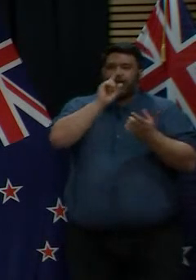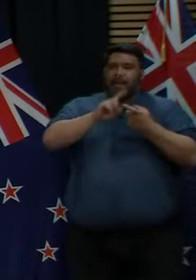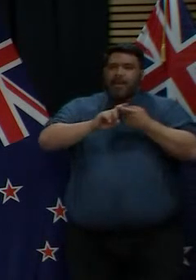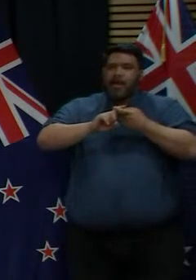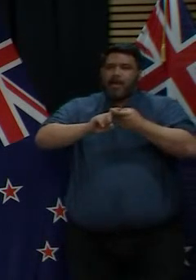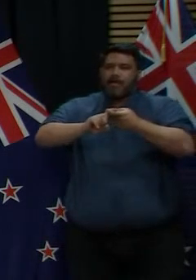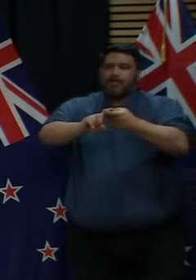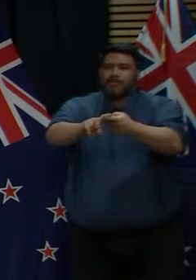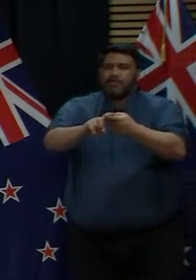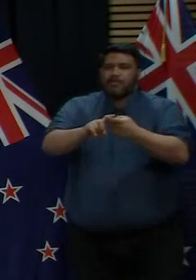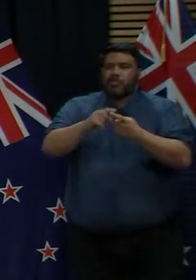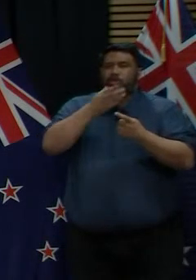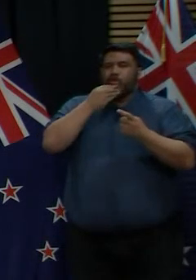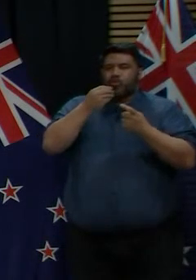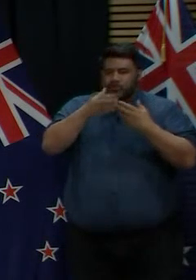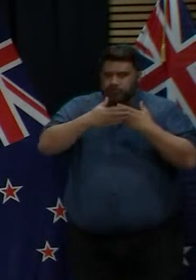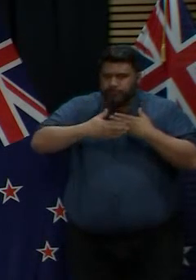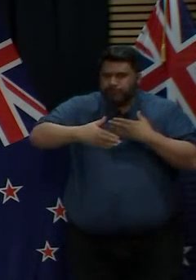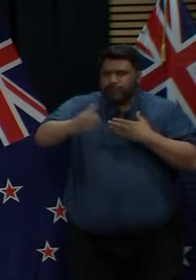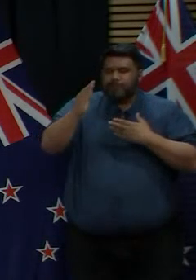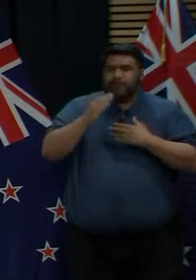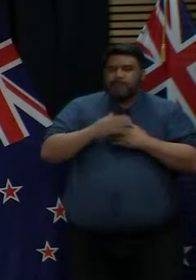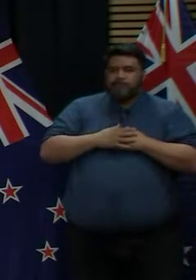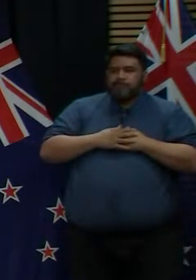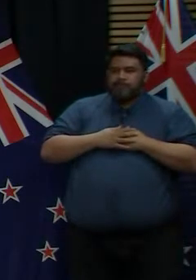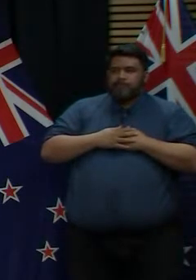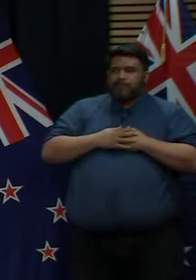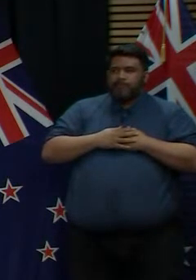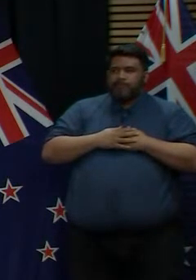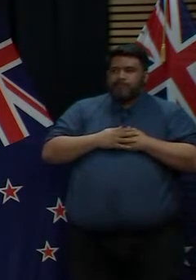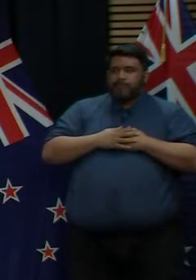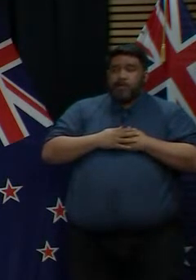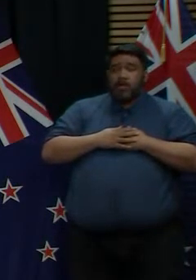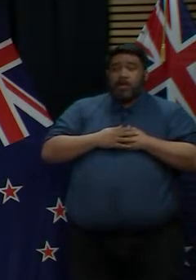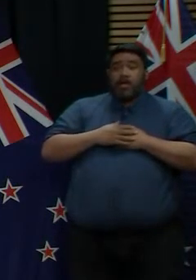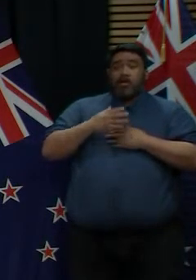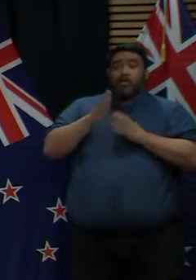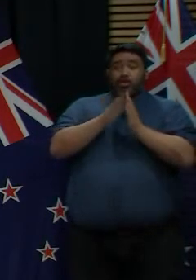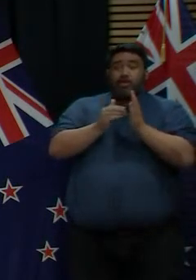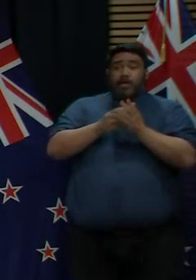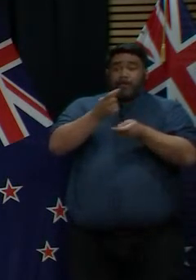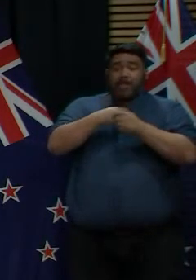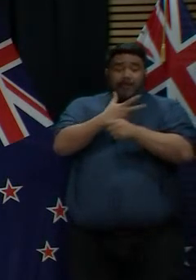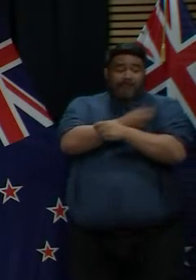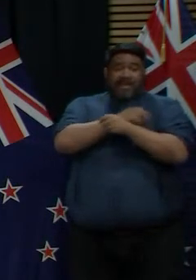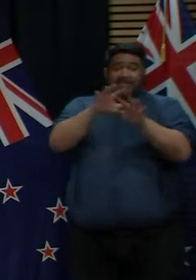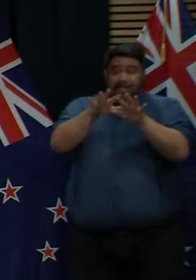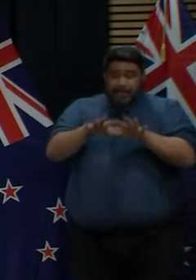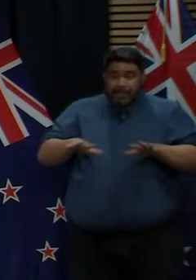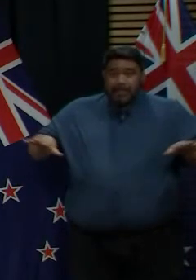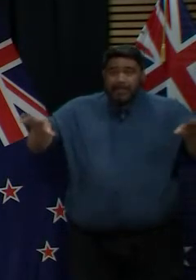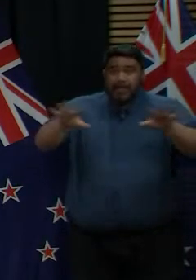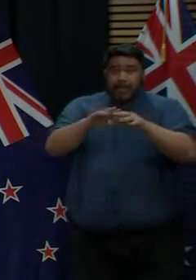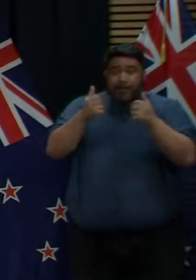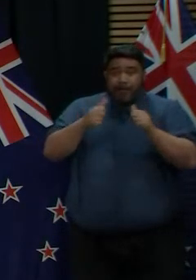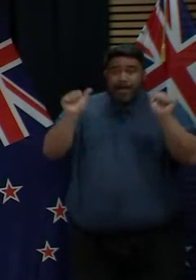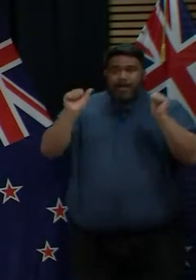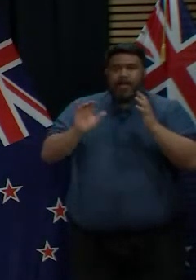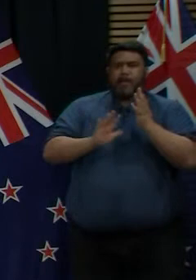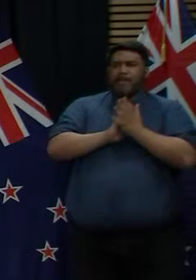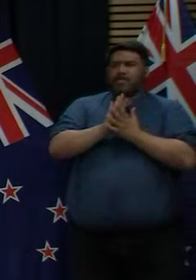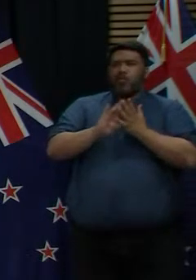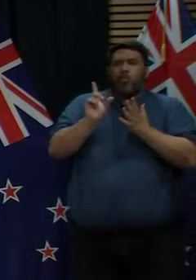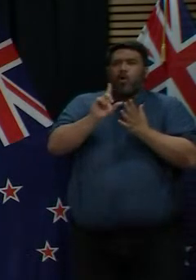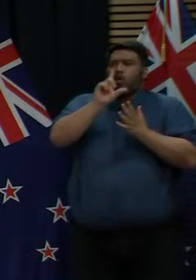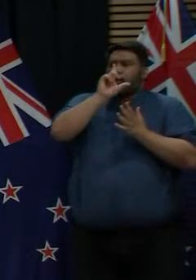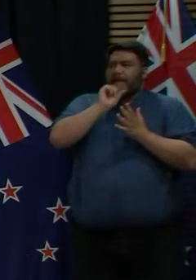future framework that we're working up in a vaccinated environment, what are the things we can sustain day to day that aren't too impactful